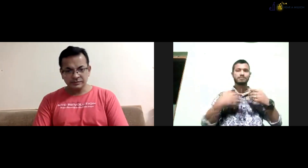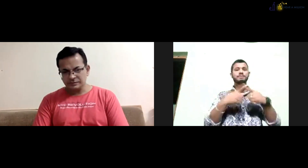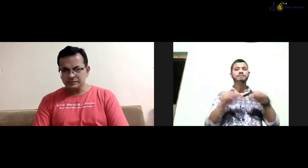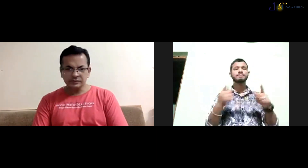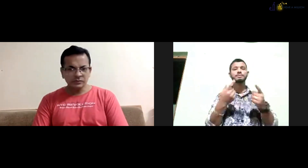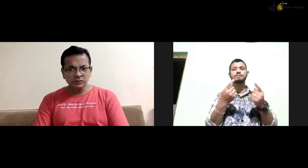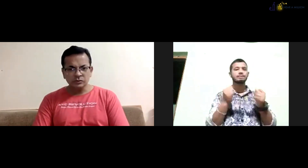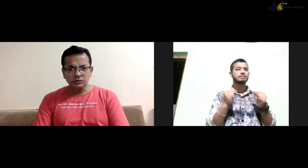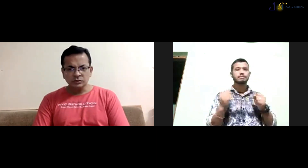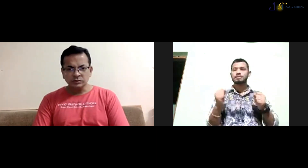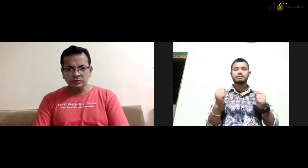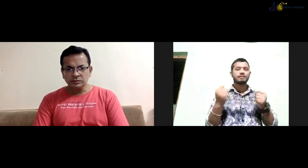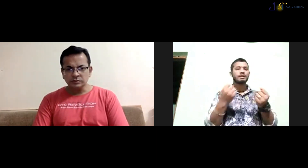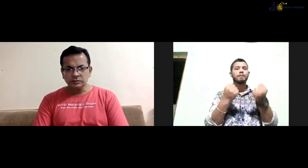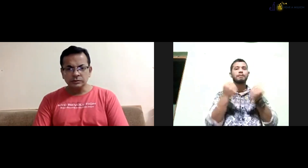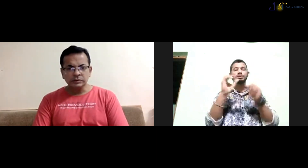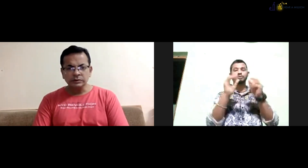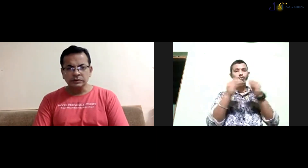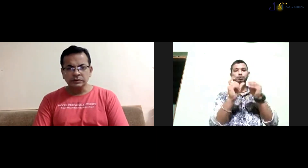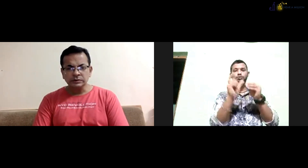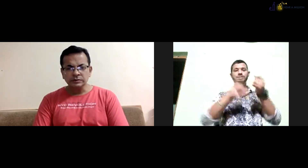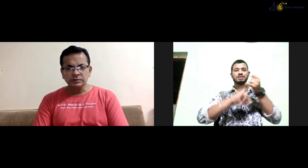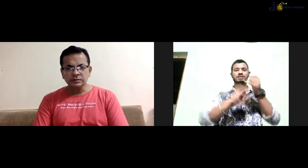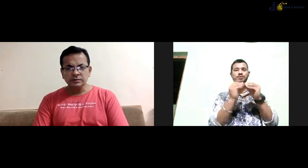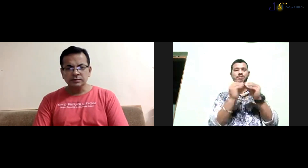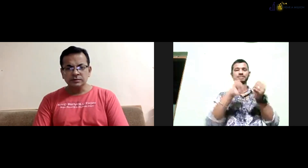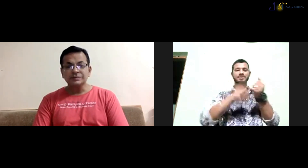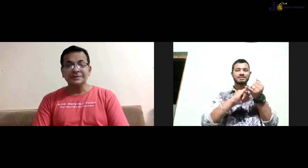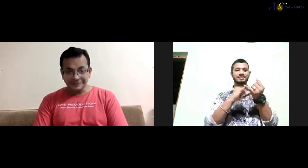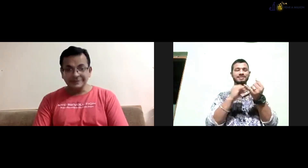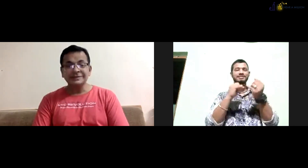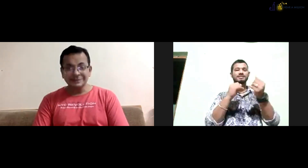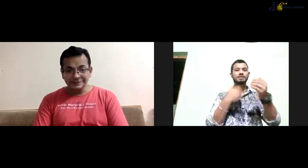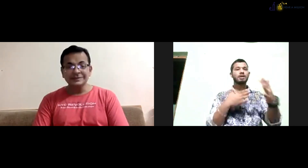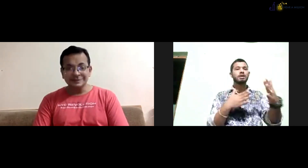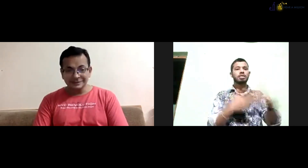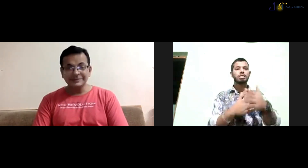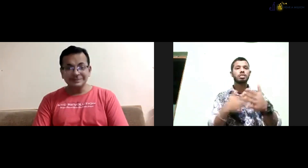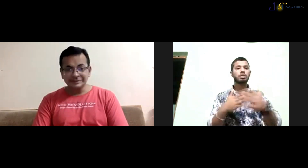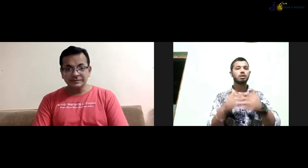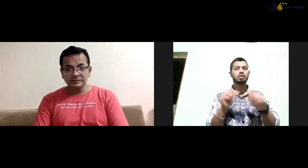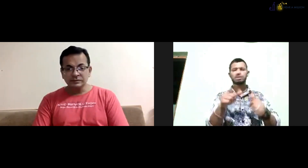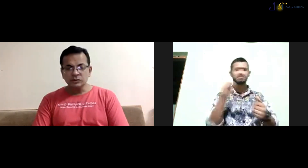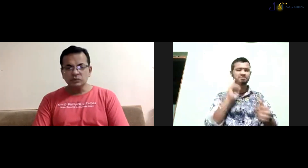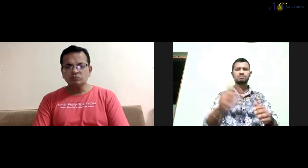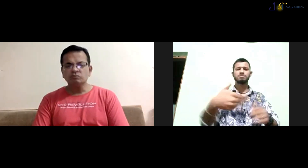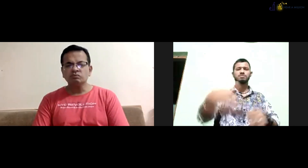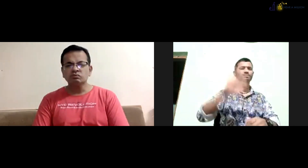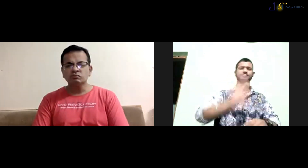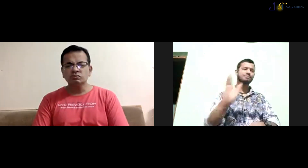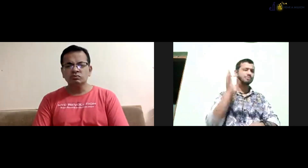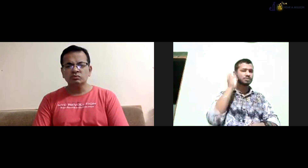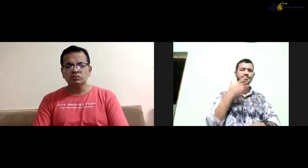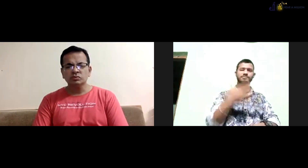and I was suffering a lot. It's been 5 years and I was facing issues. So whenever I have to go in the bus, I was